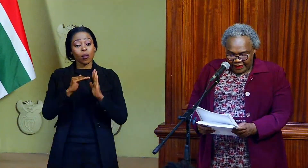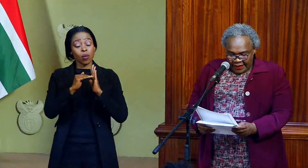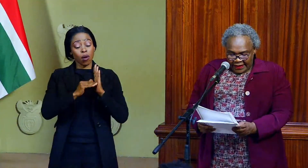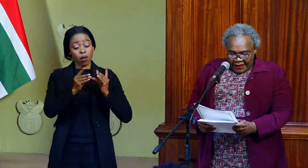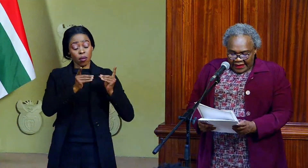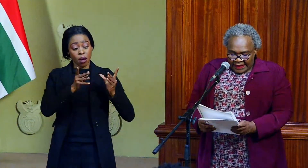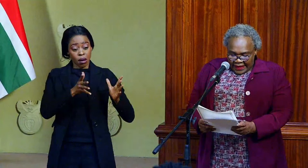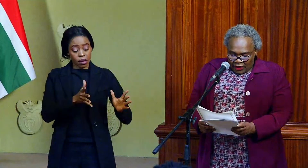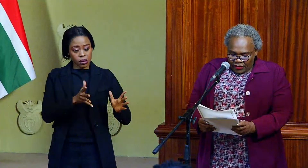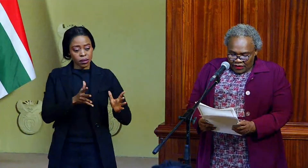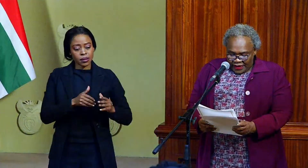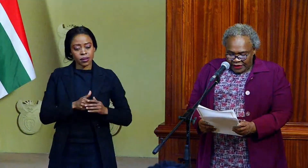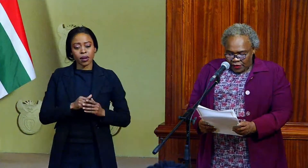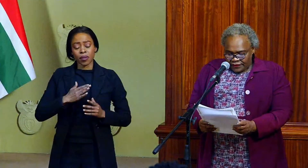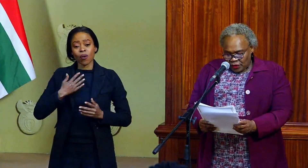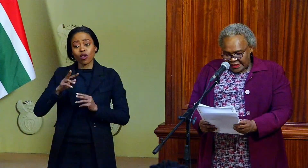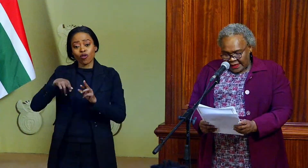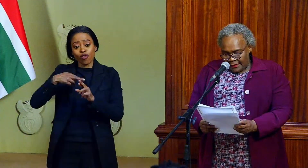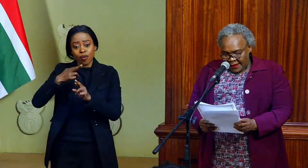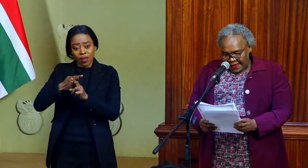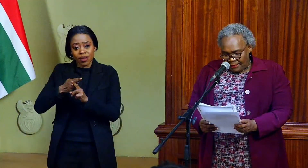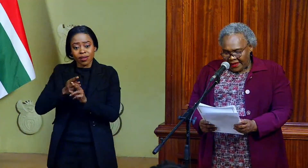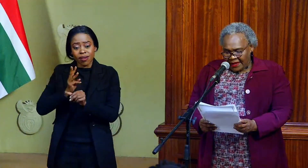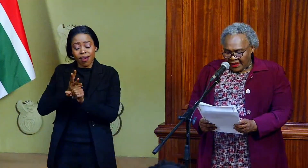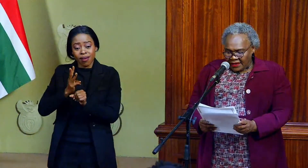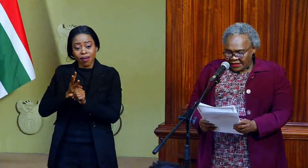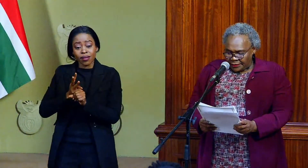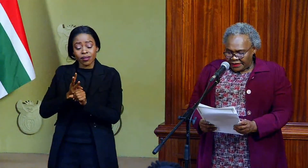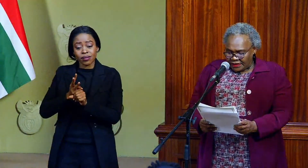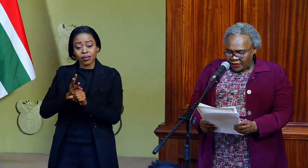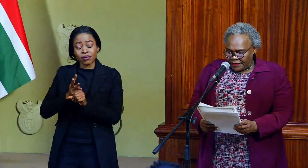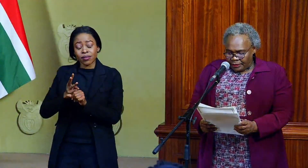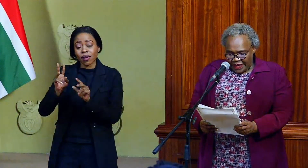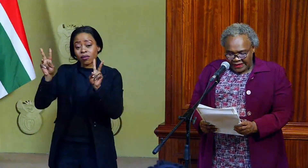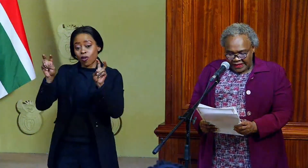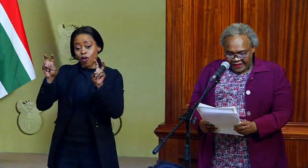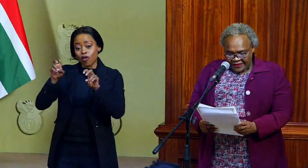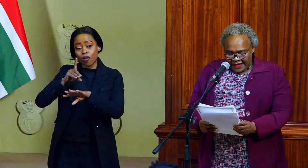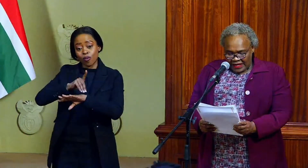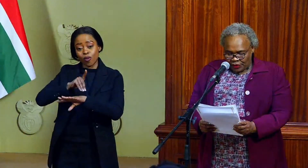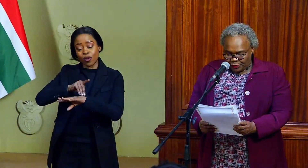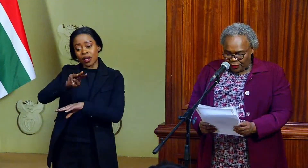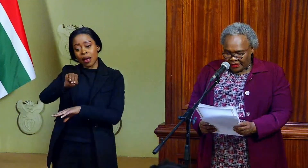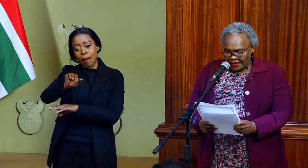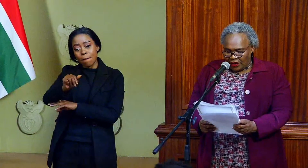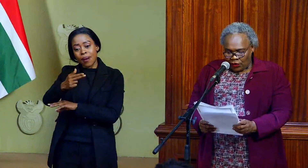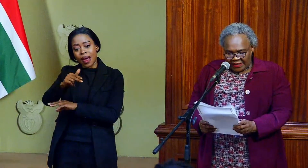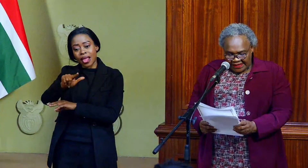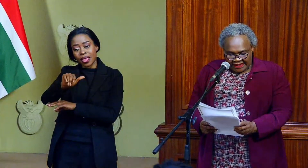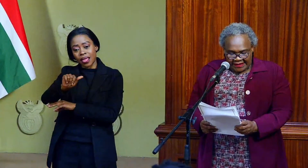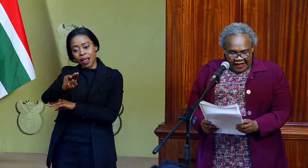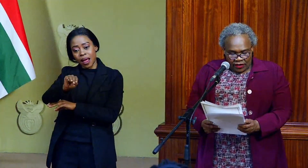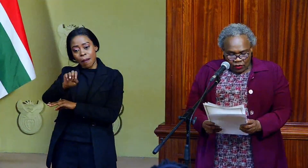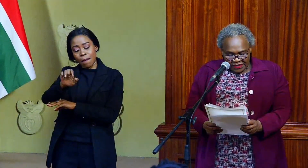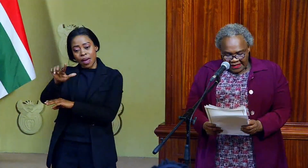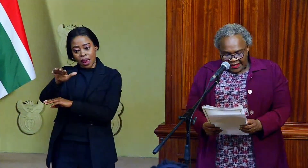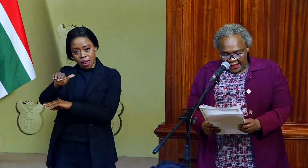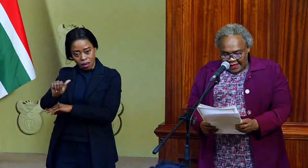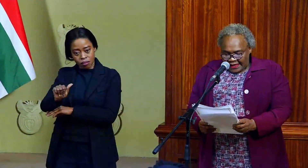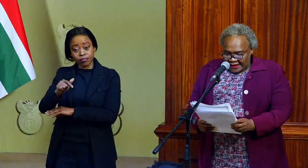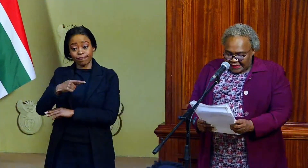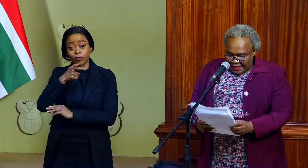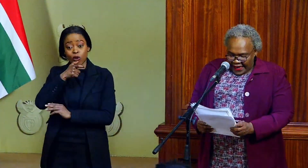Director, can I echo the words of Dr. Mahlamela, chairperson of the PEN South African Language Board, when he said, I